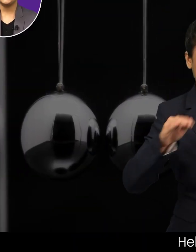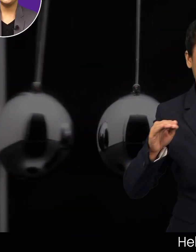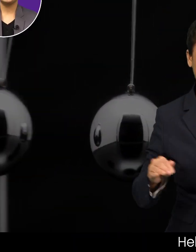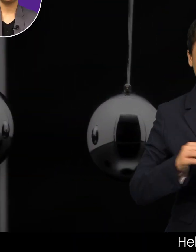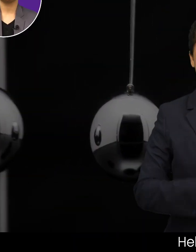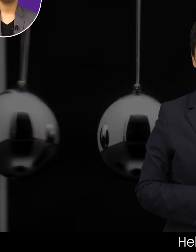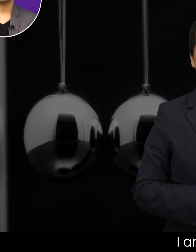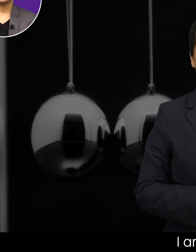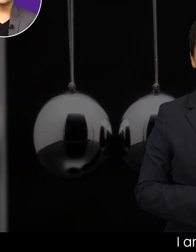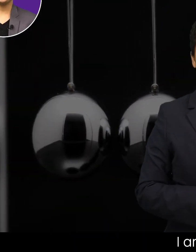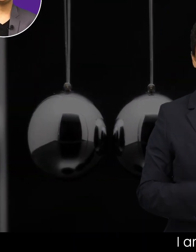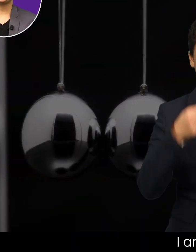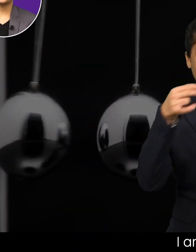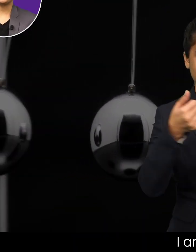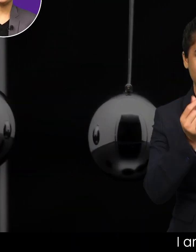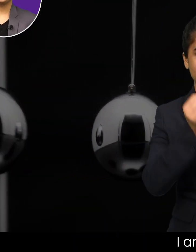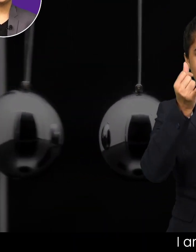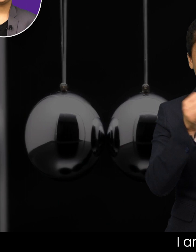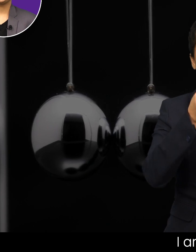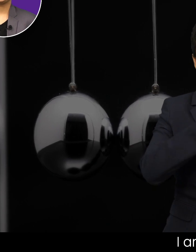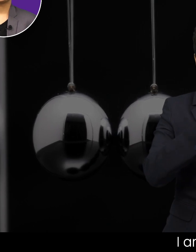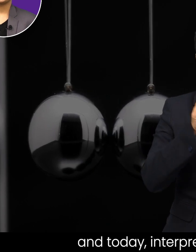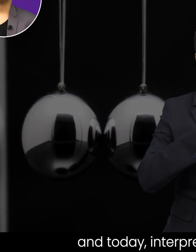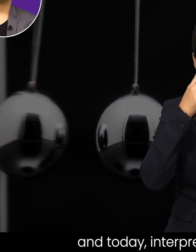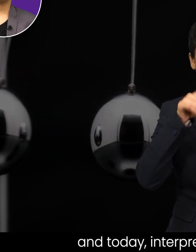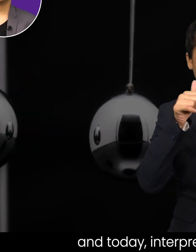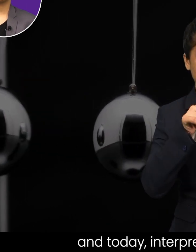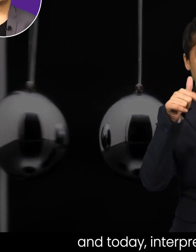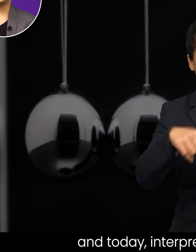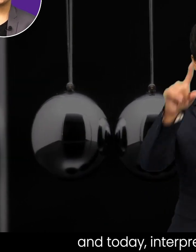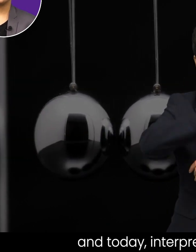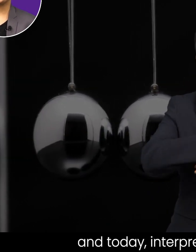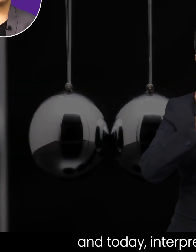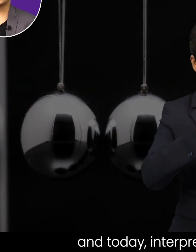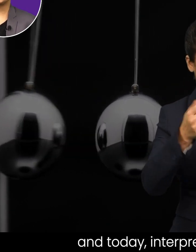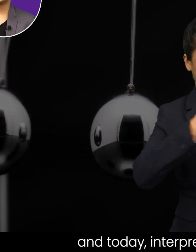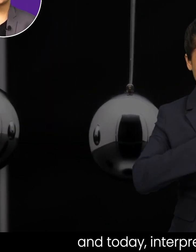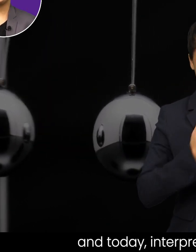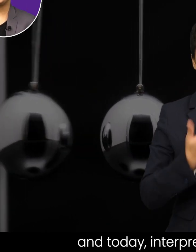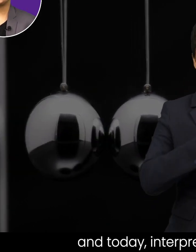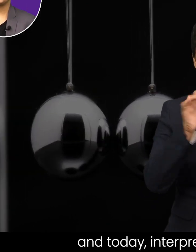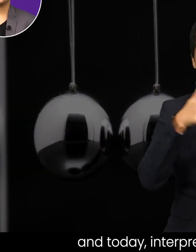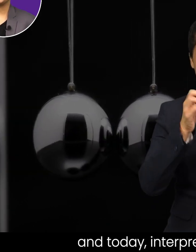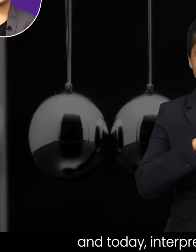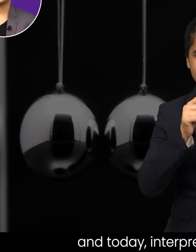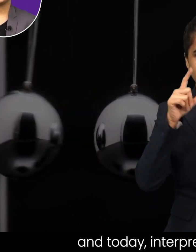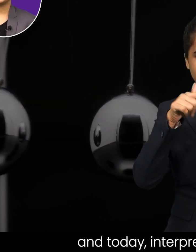Hello children, I am Shishmita and today interpreting with me is